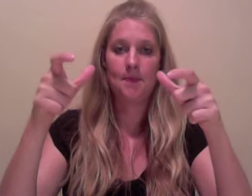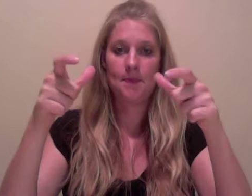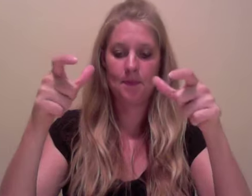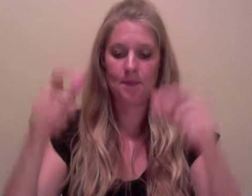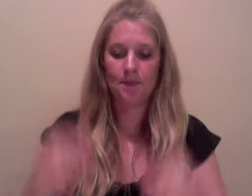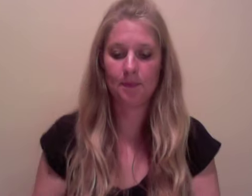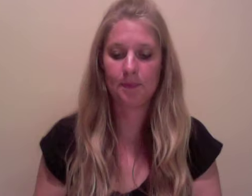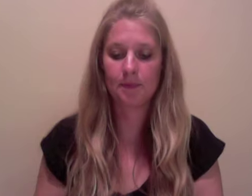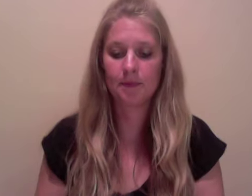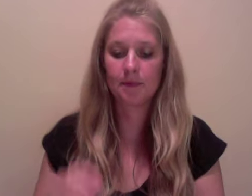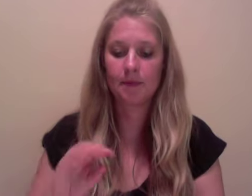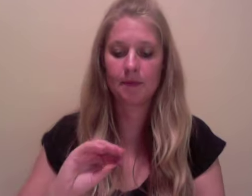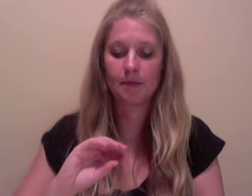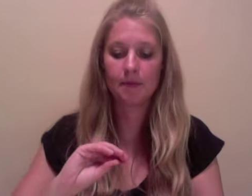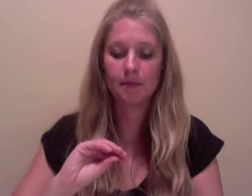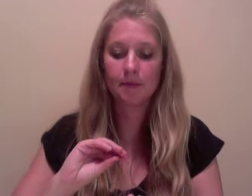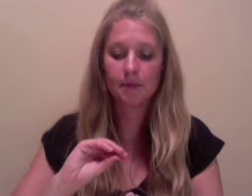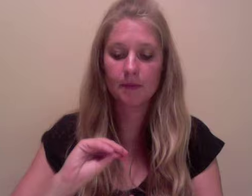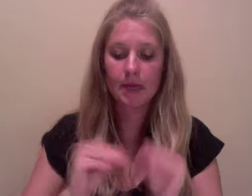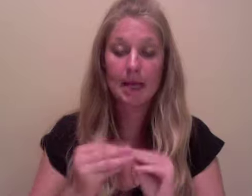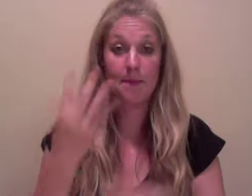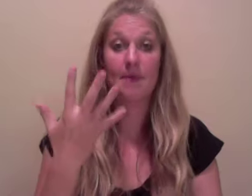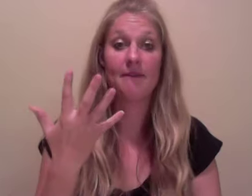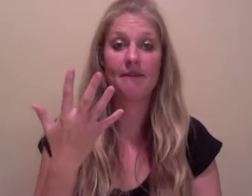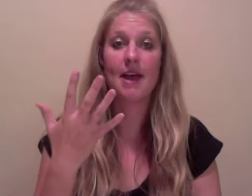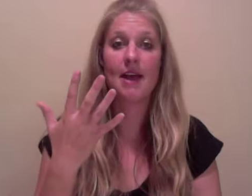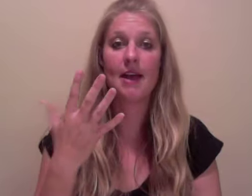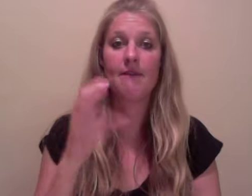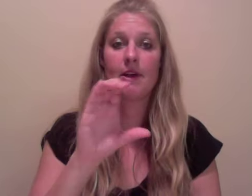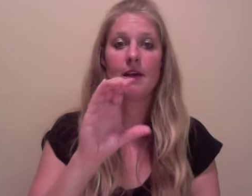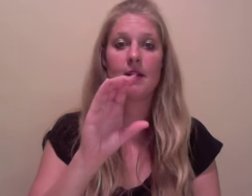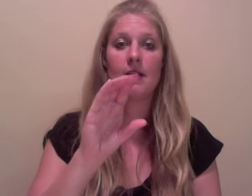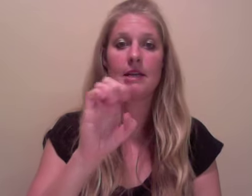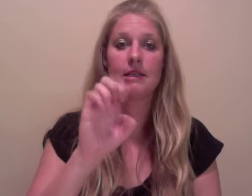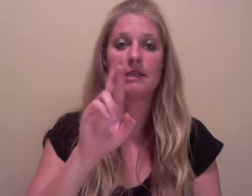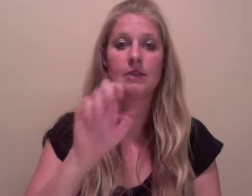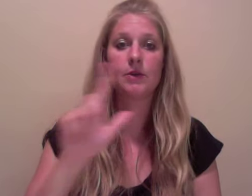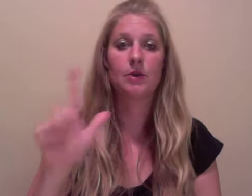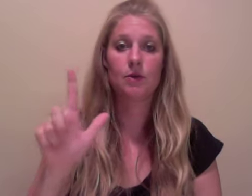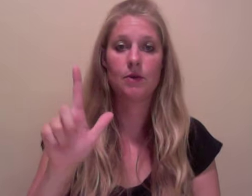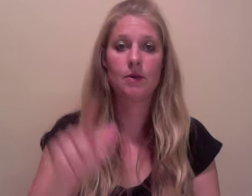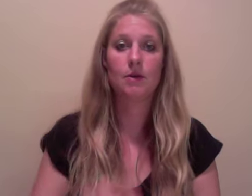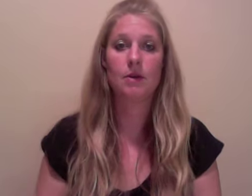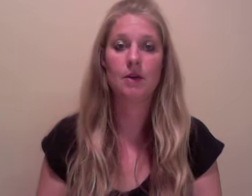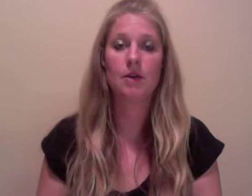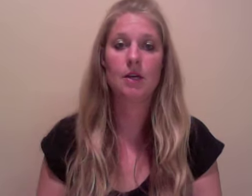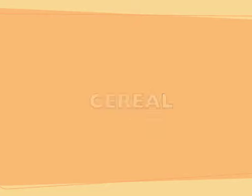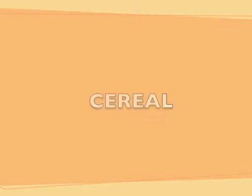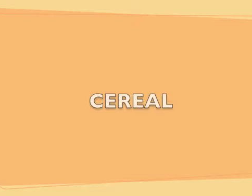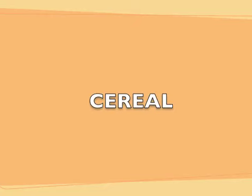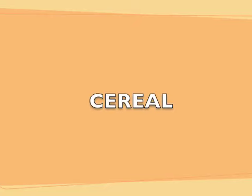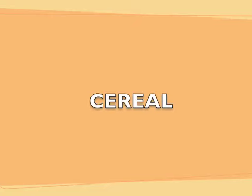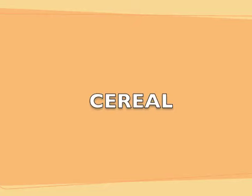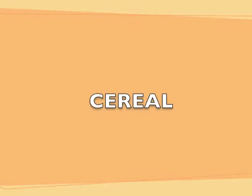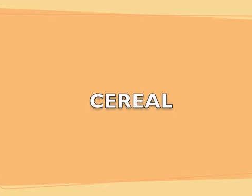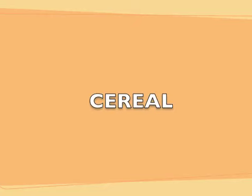And there's the sign for pancake. Just remember, like you're stacking up the pancakes. Number 5, cereal. Sign what you